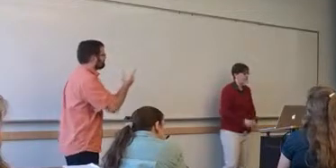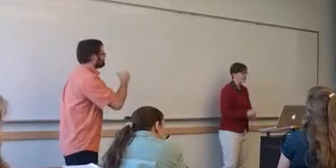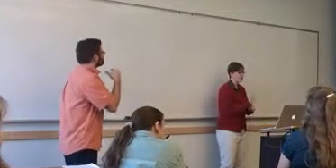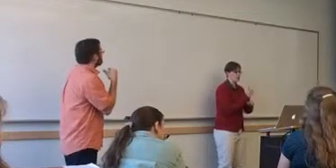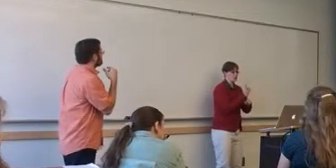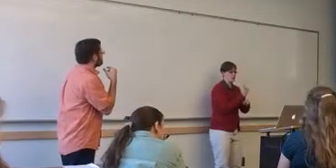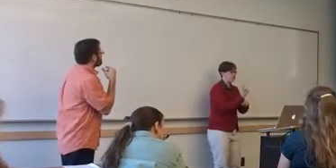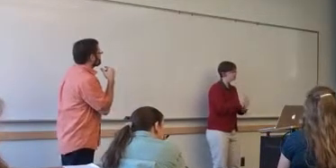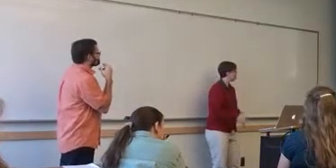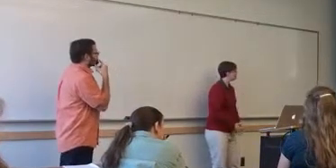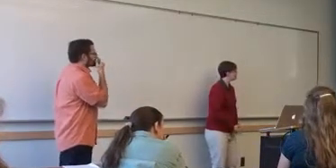like 2 minutes.